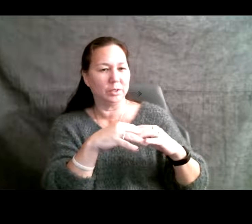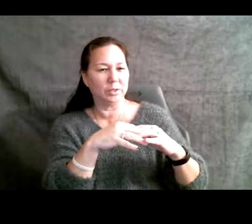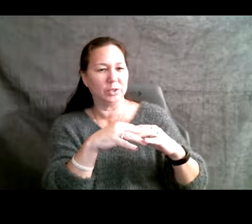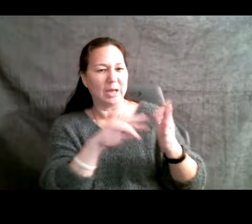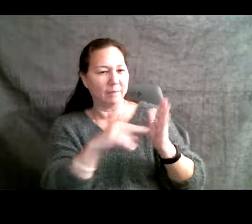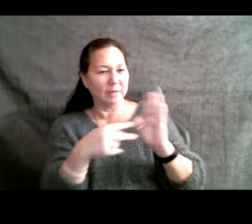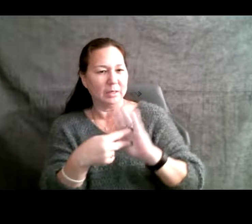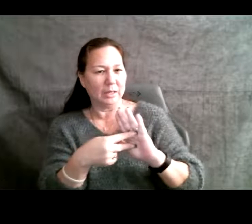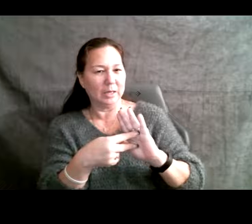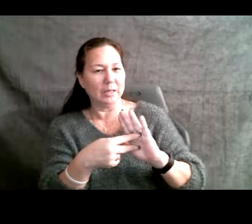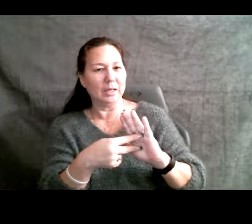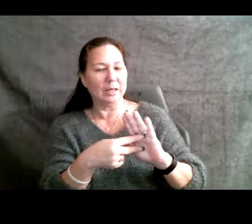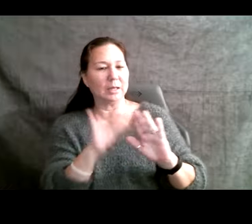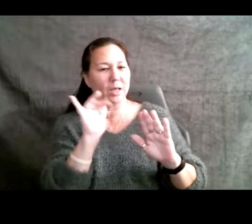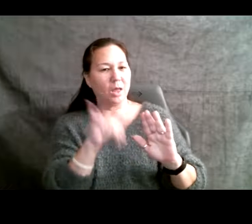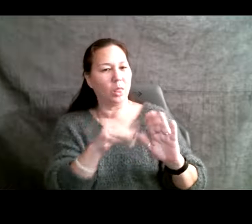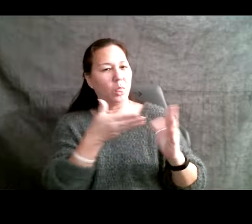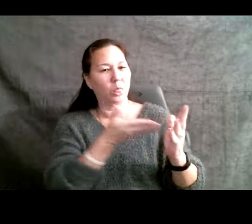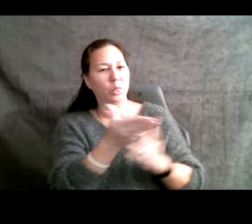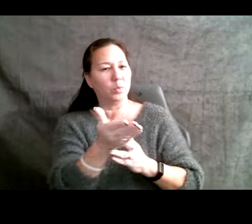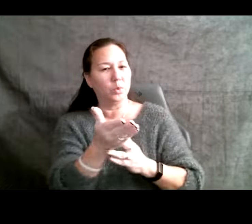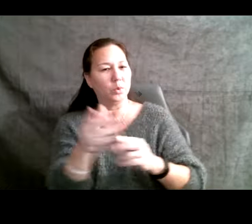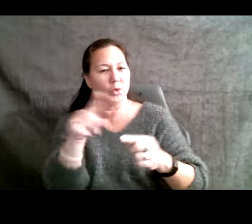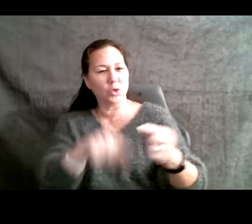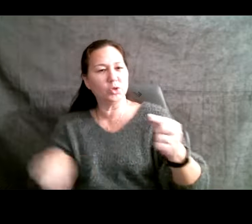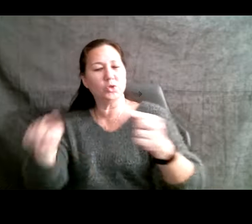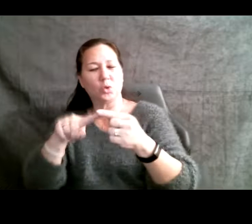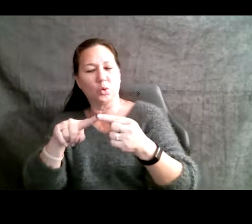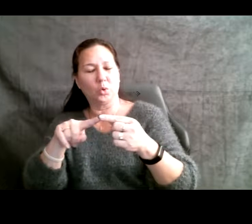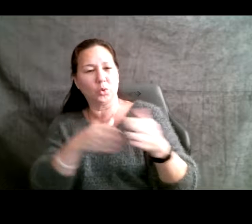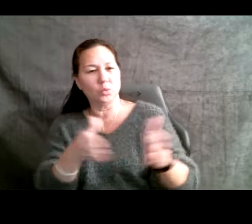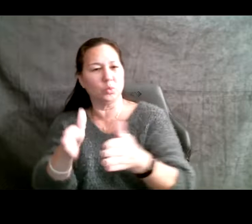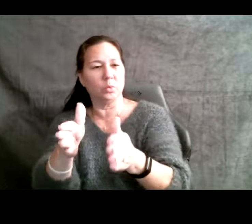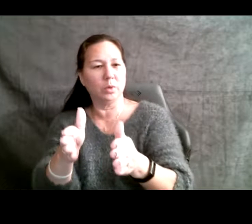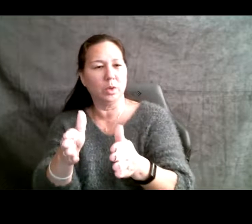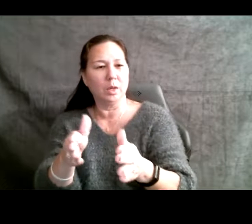the EJ policy, when they've defined